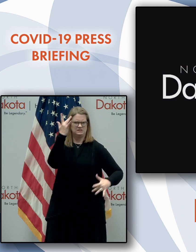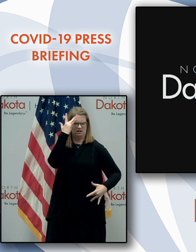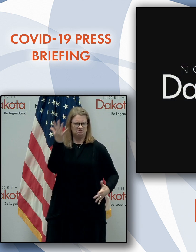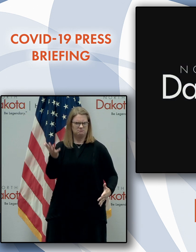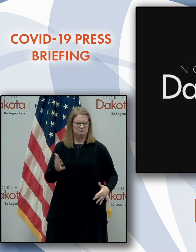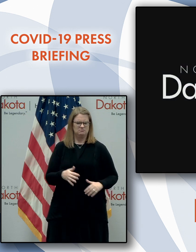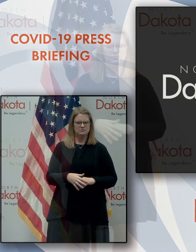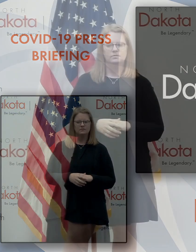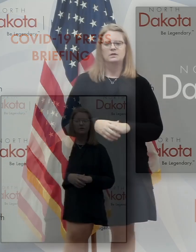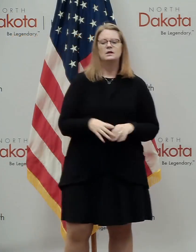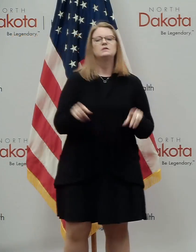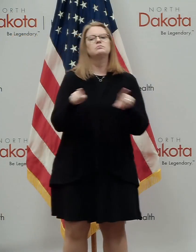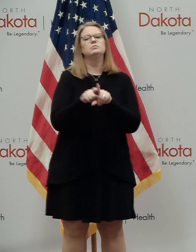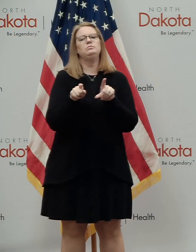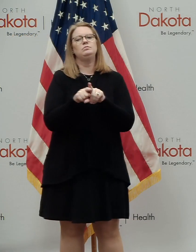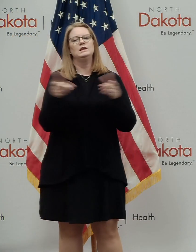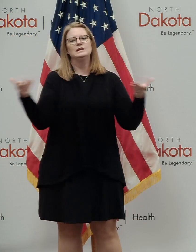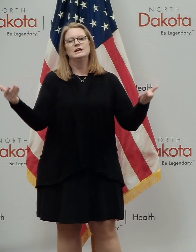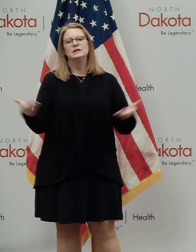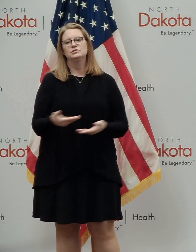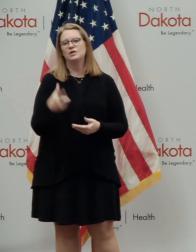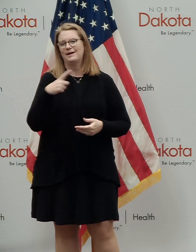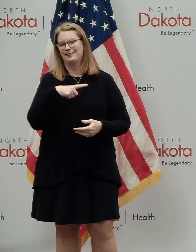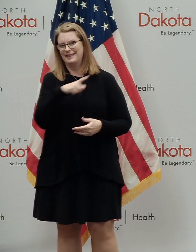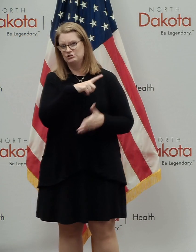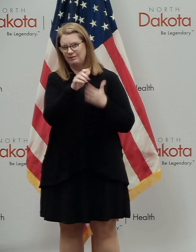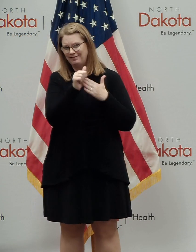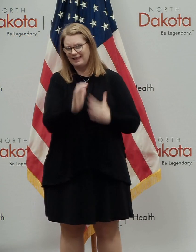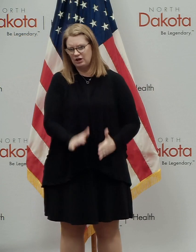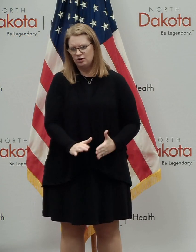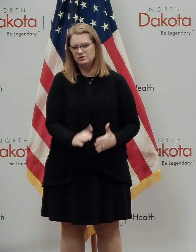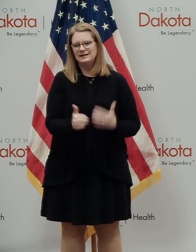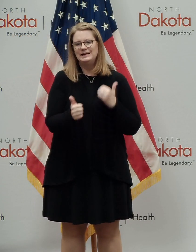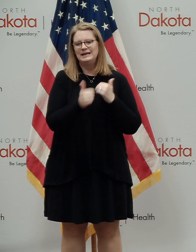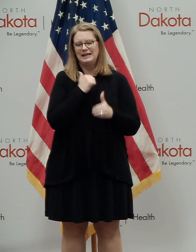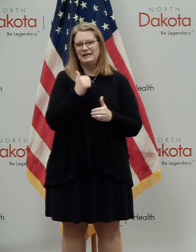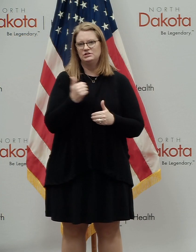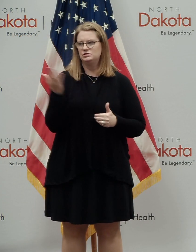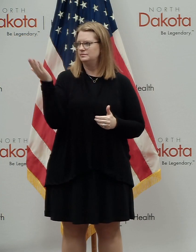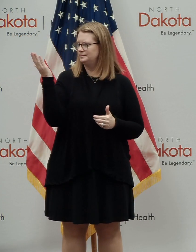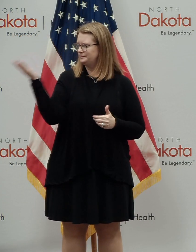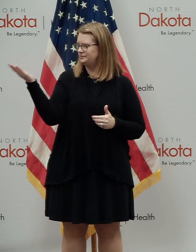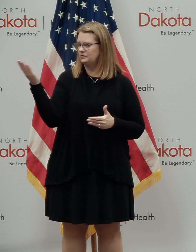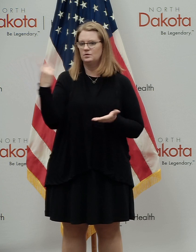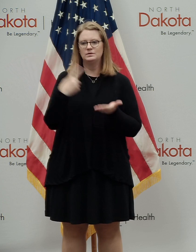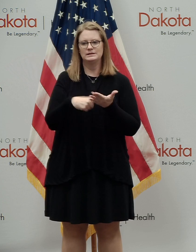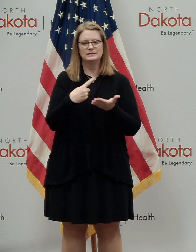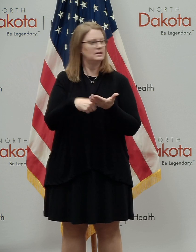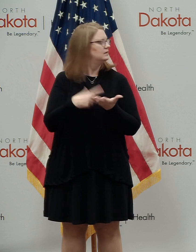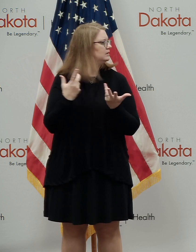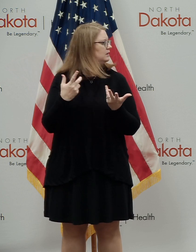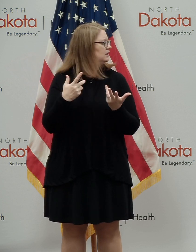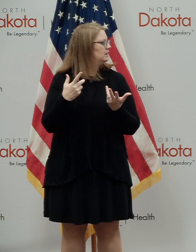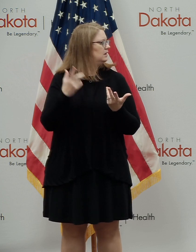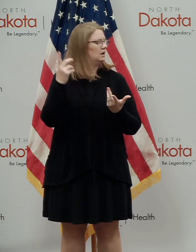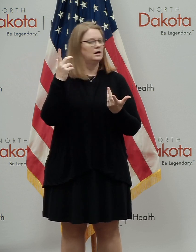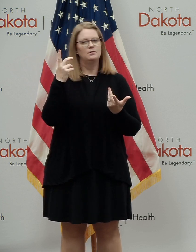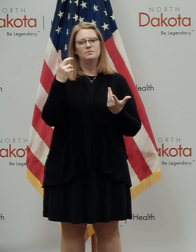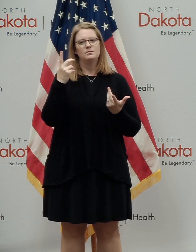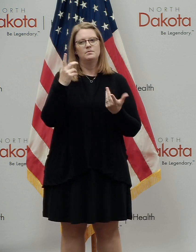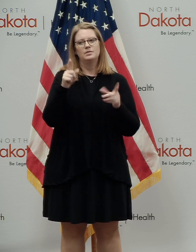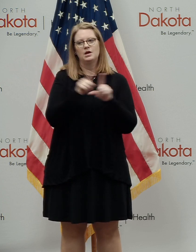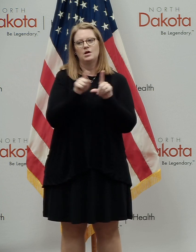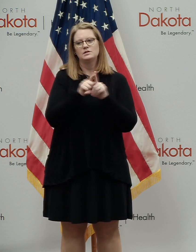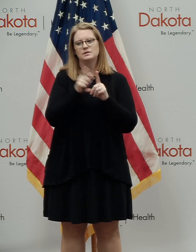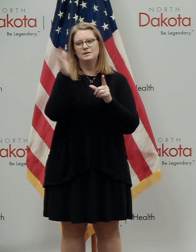It's my pleasure to introduce our legislative leaders, each who are going to speak together, and they're going to speak individually, but